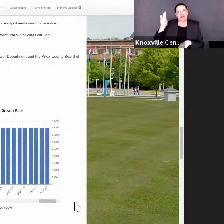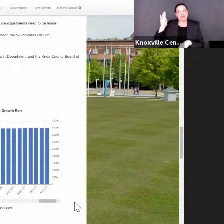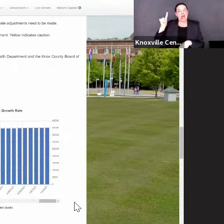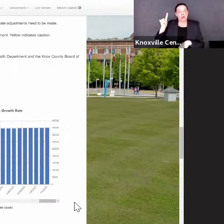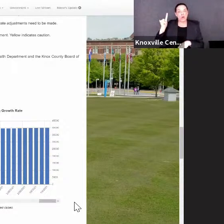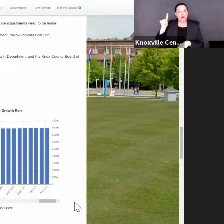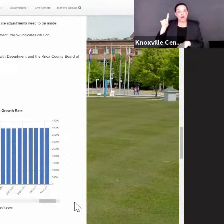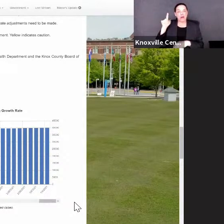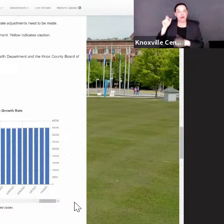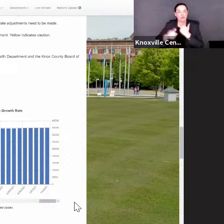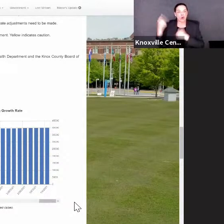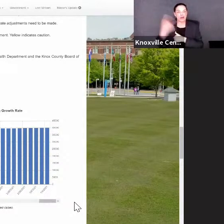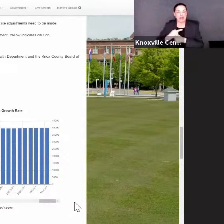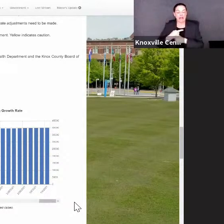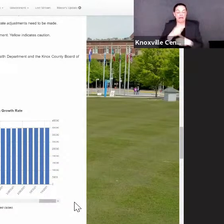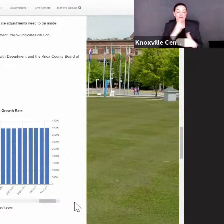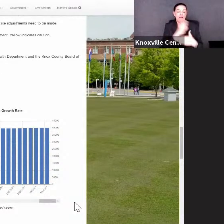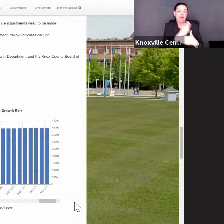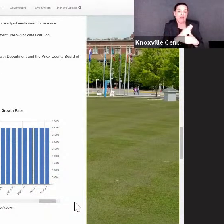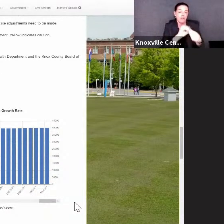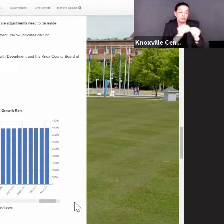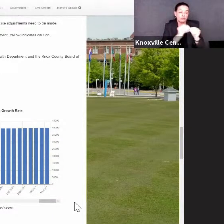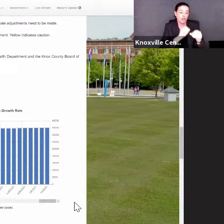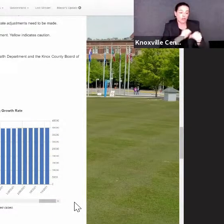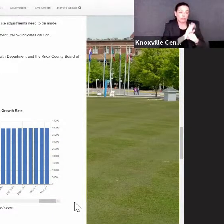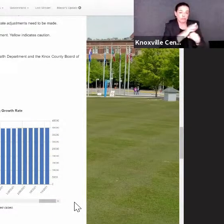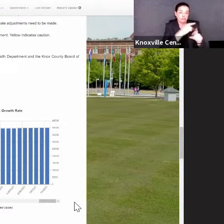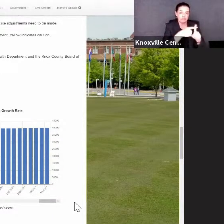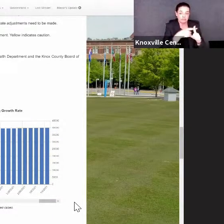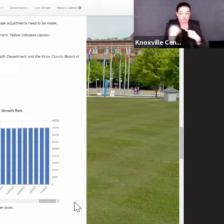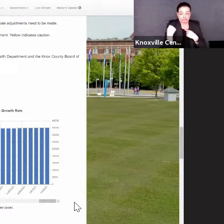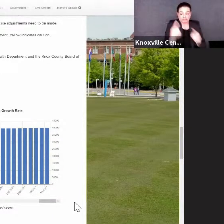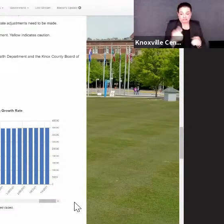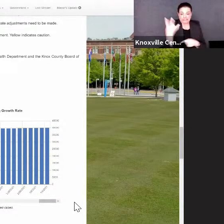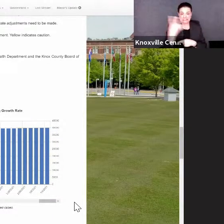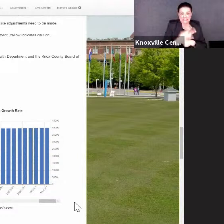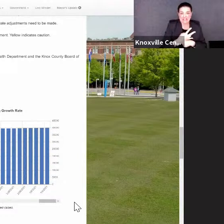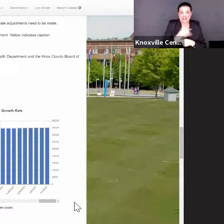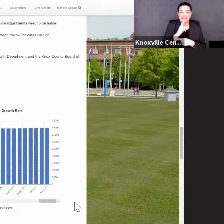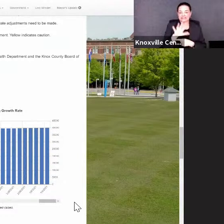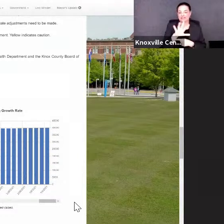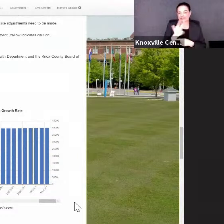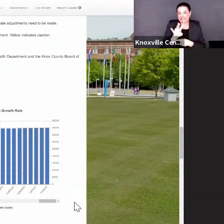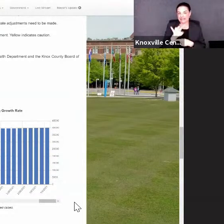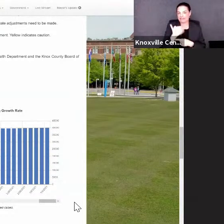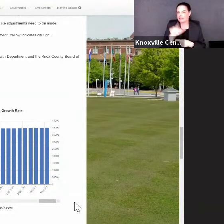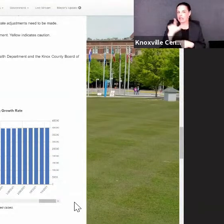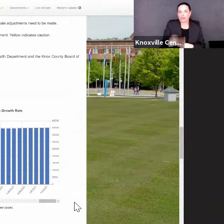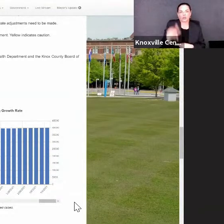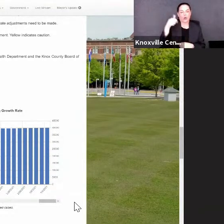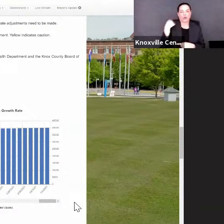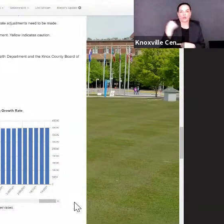91. The average number of cases over the past 7 days was 57. This is a lower average we've seen in